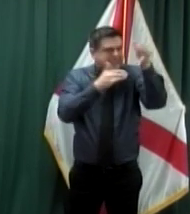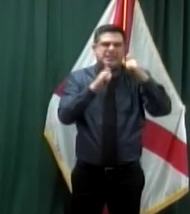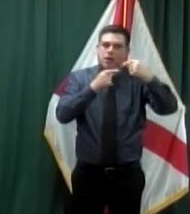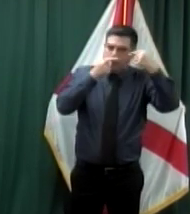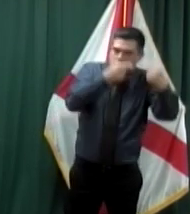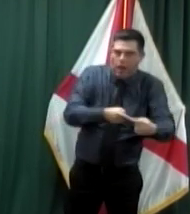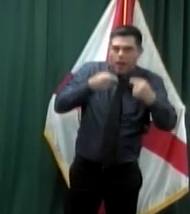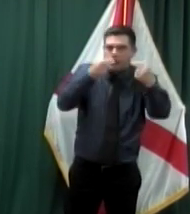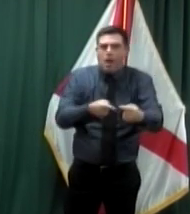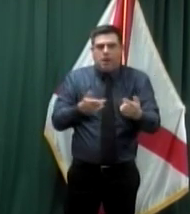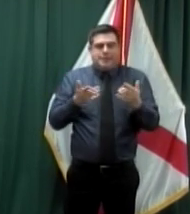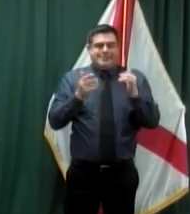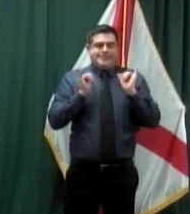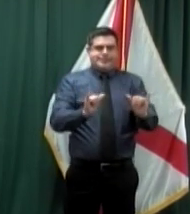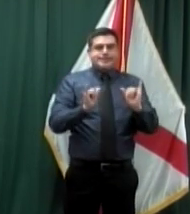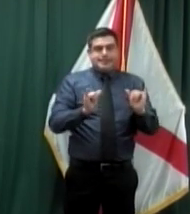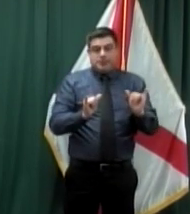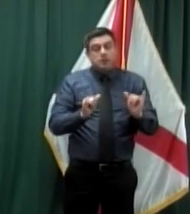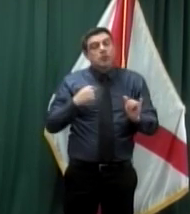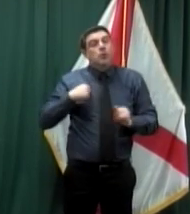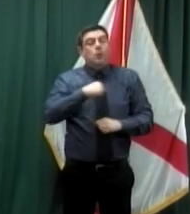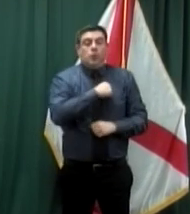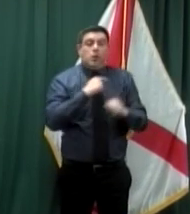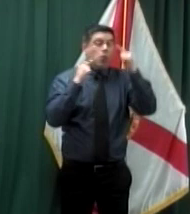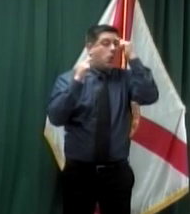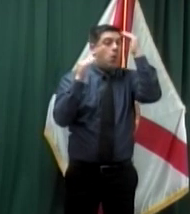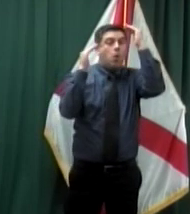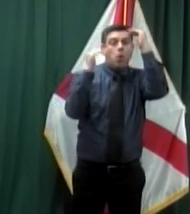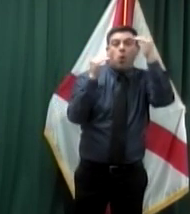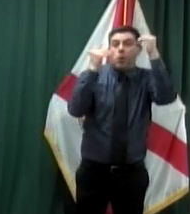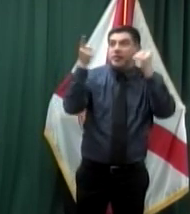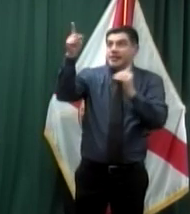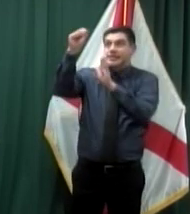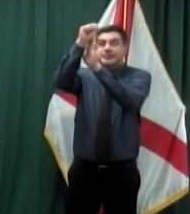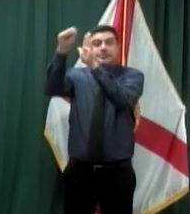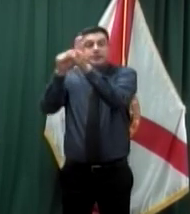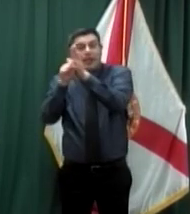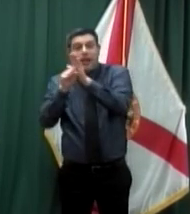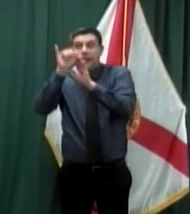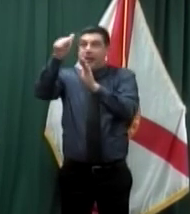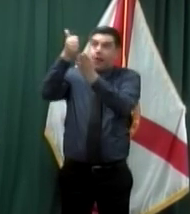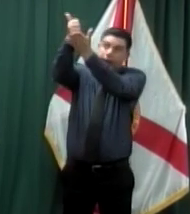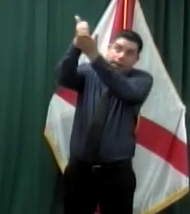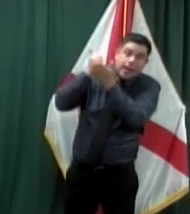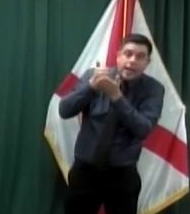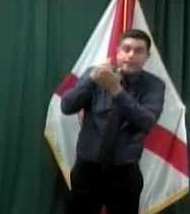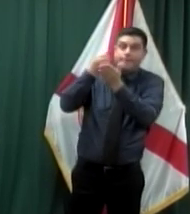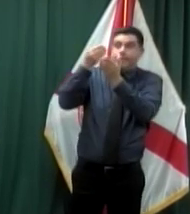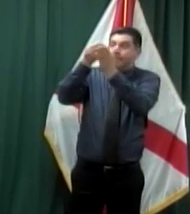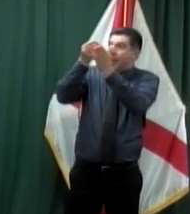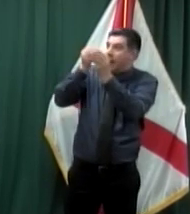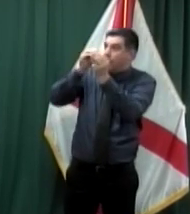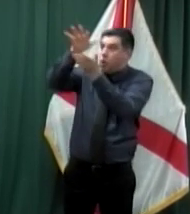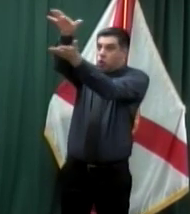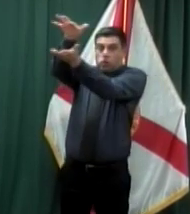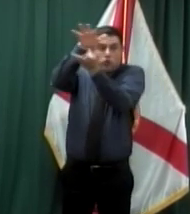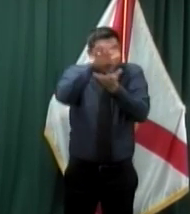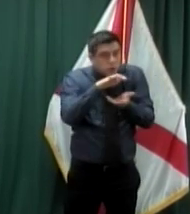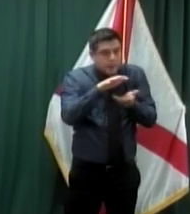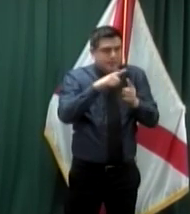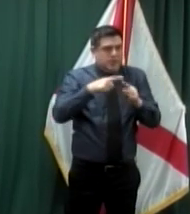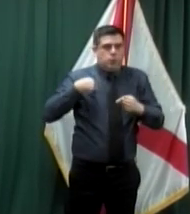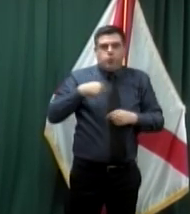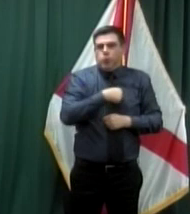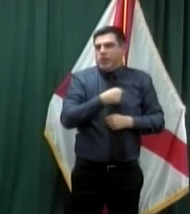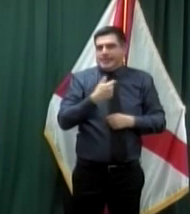now helped us, some of the federal CARES money be trickled down to us a little more readily available. But that said, we in Seminole County